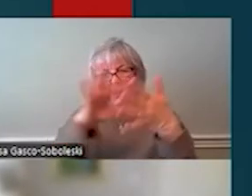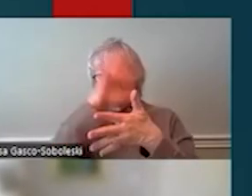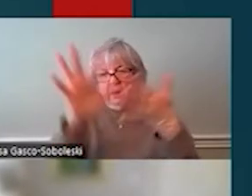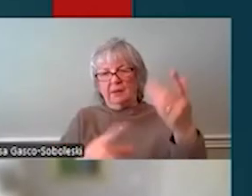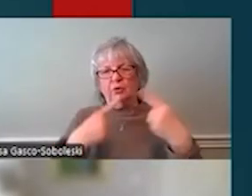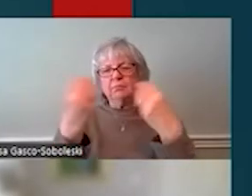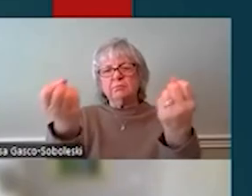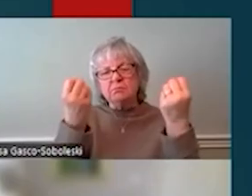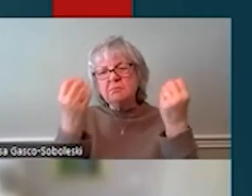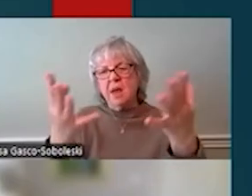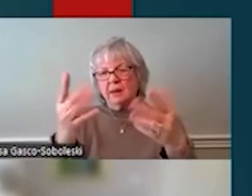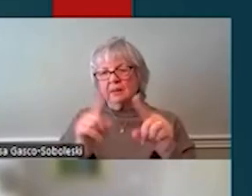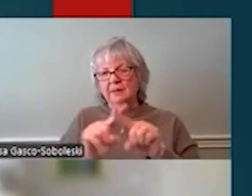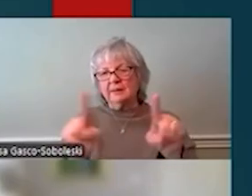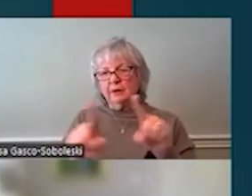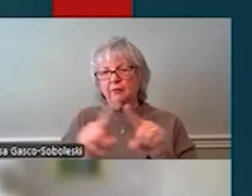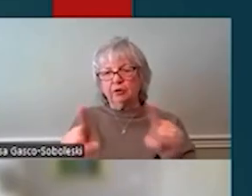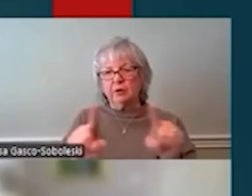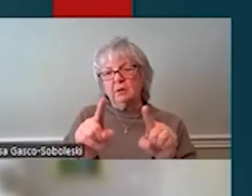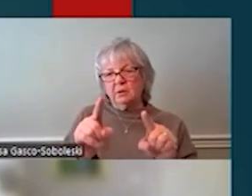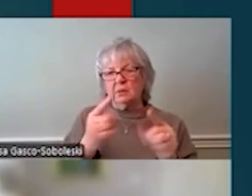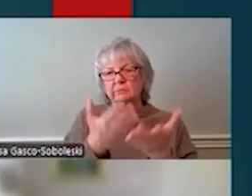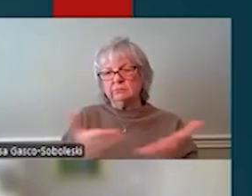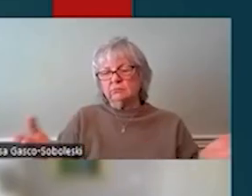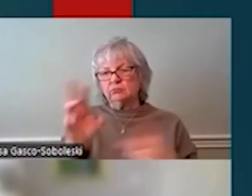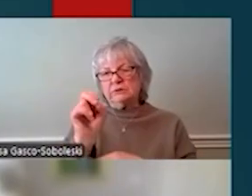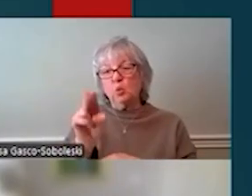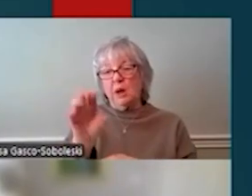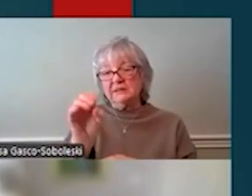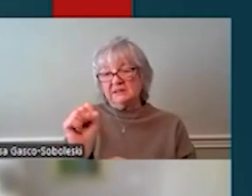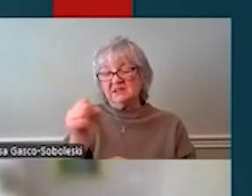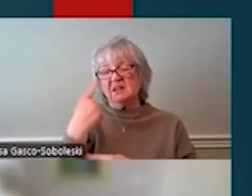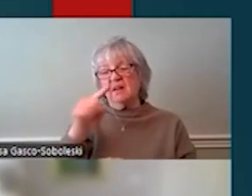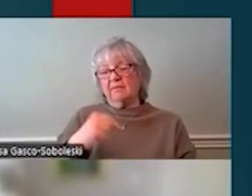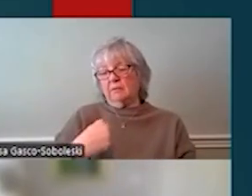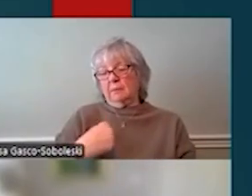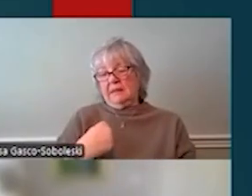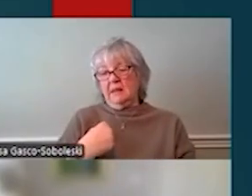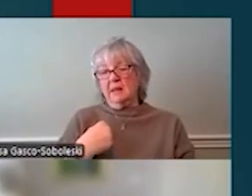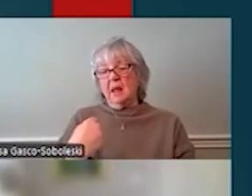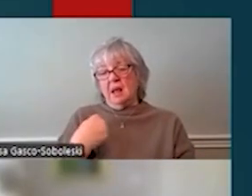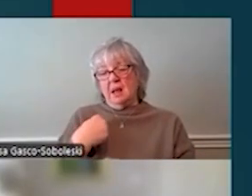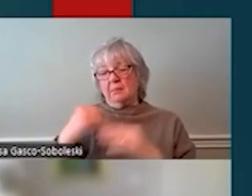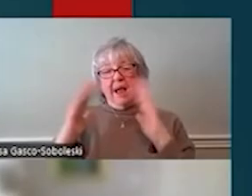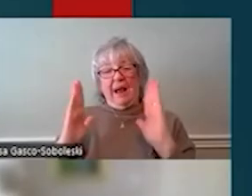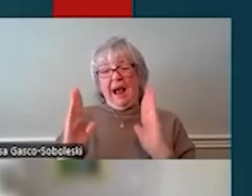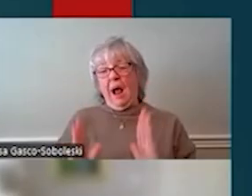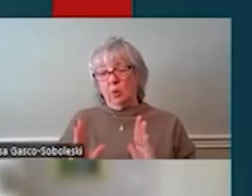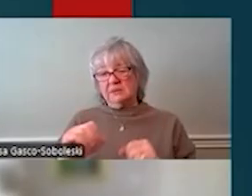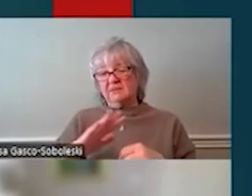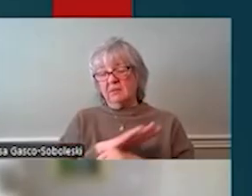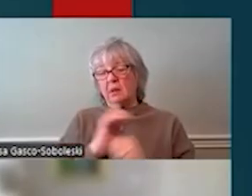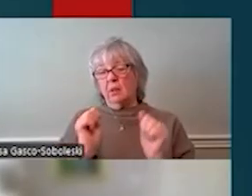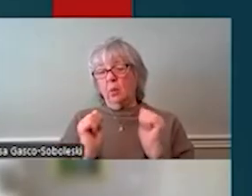Michelle had already covered a lot of this. There are so many different routes to